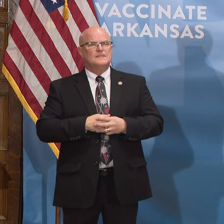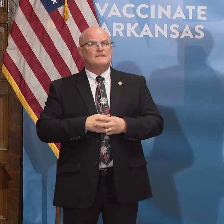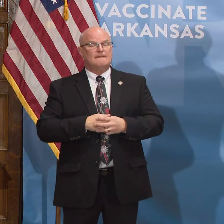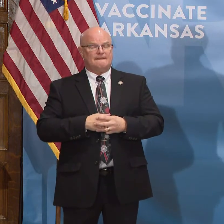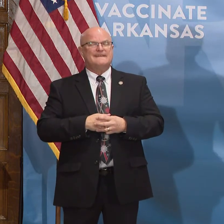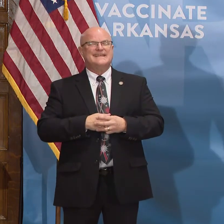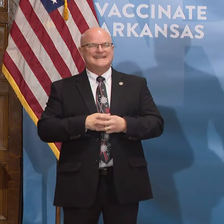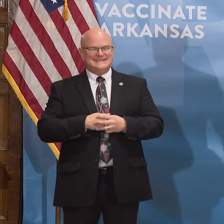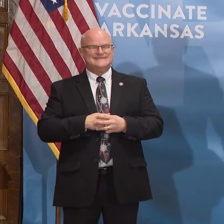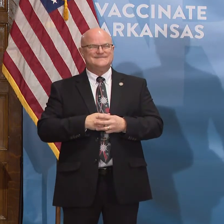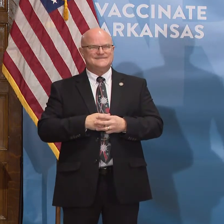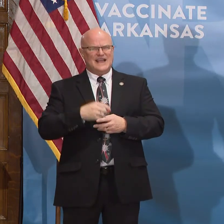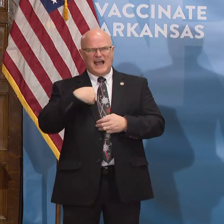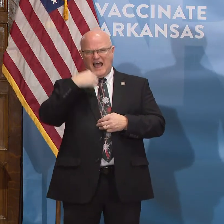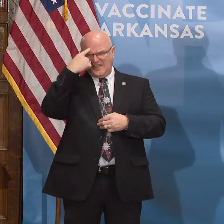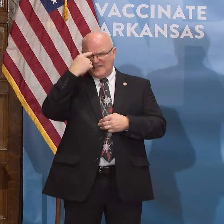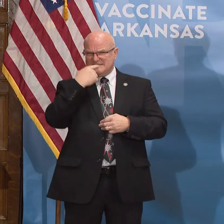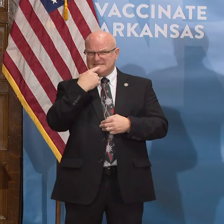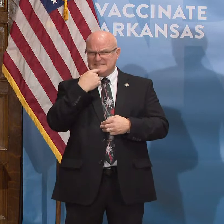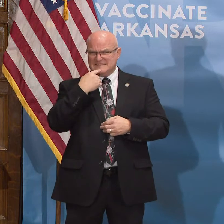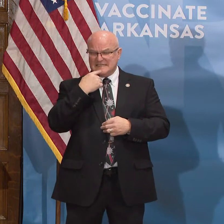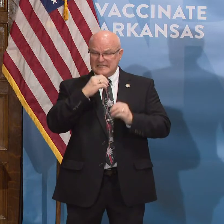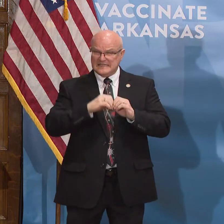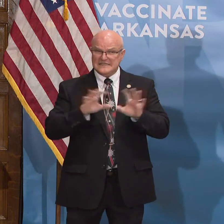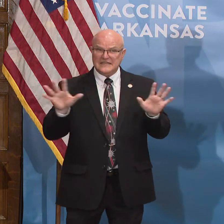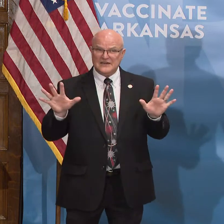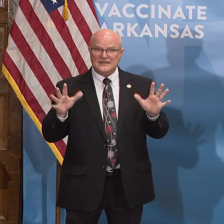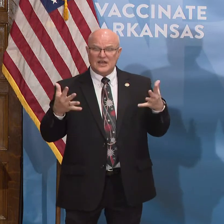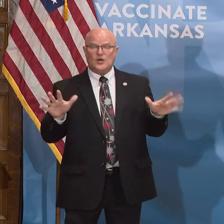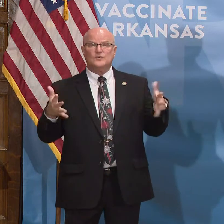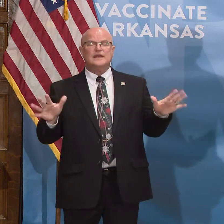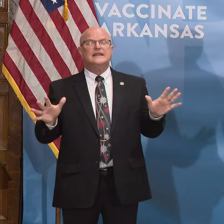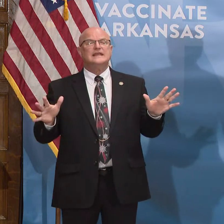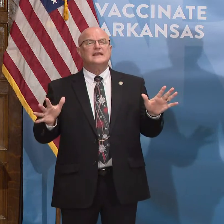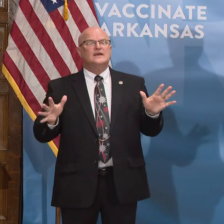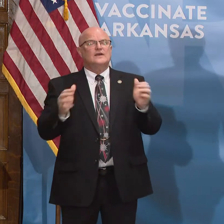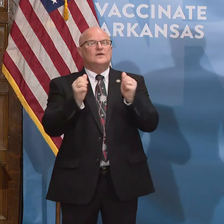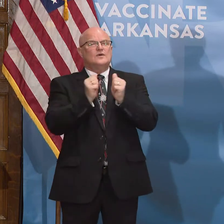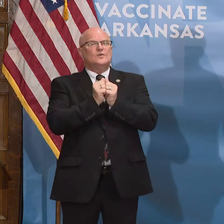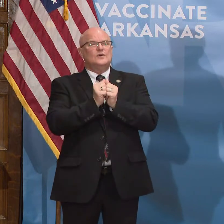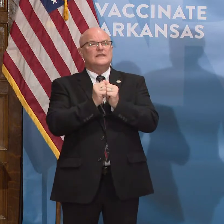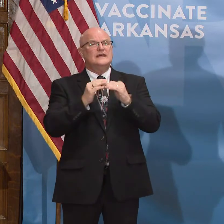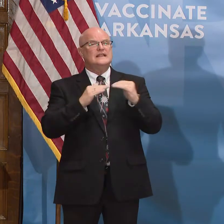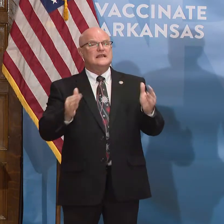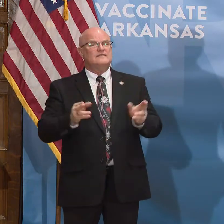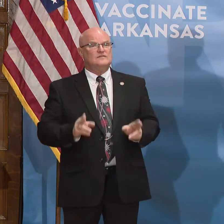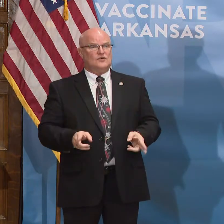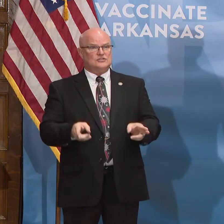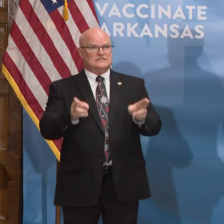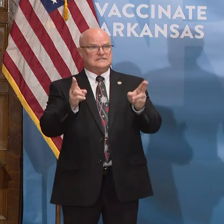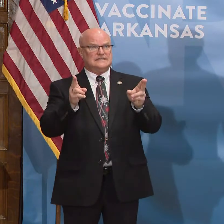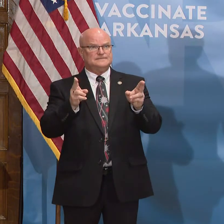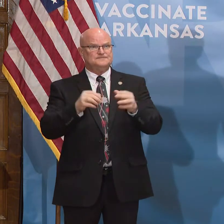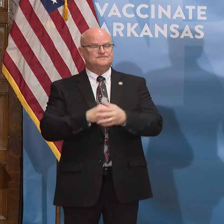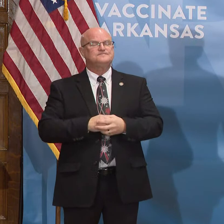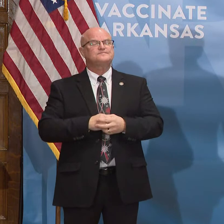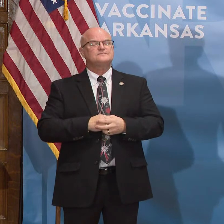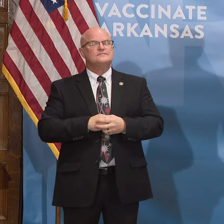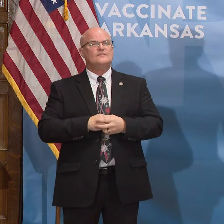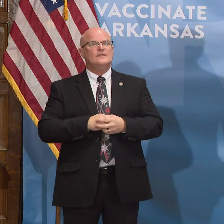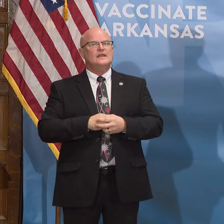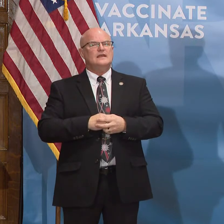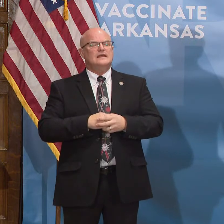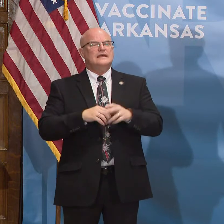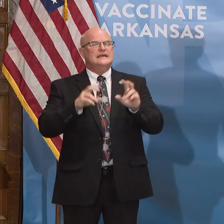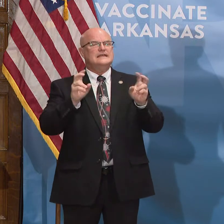Well, I thought I expressed it rather clearly today with a level of urgency. In terms